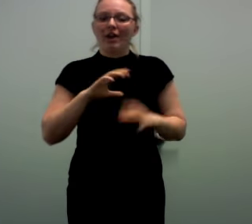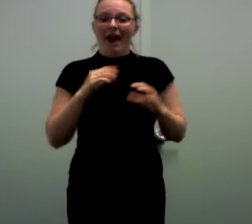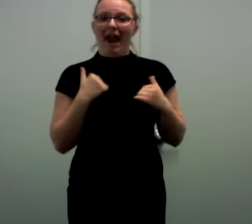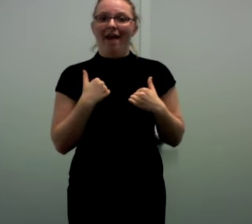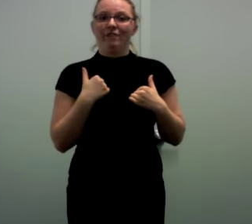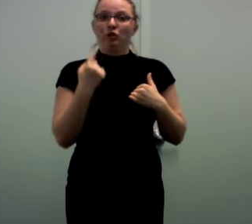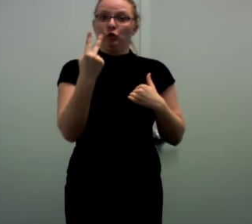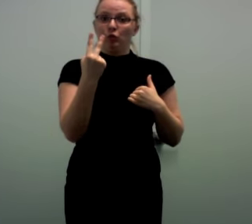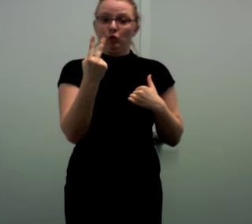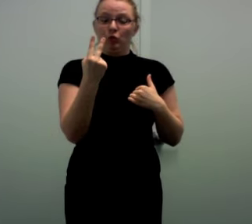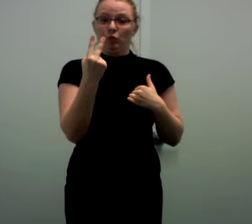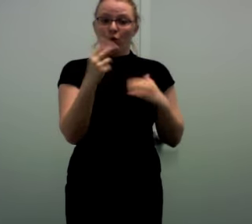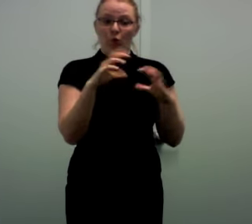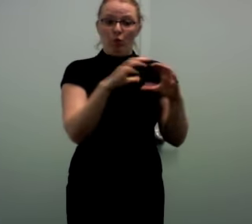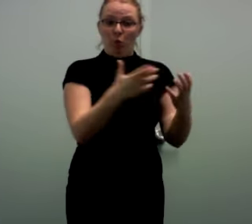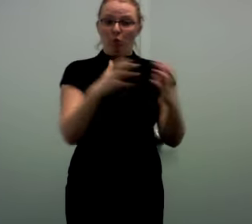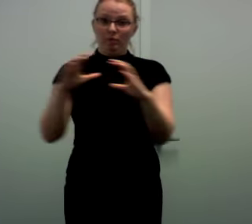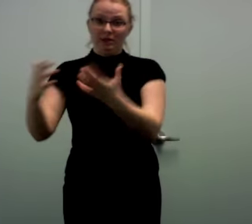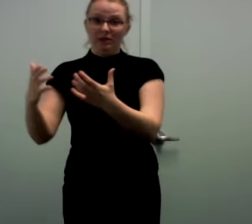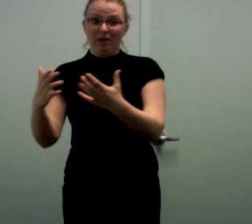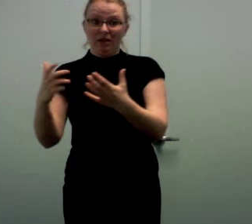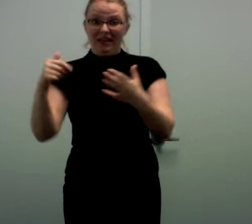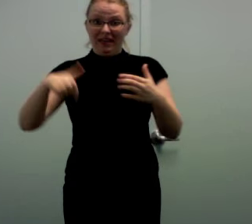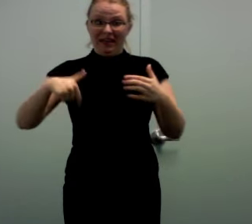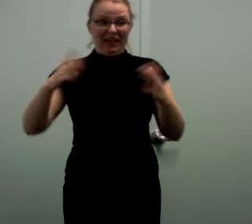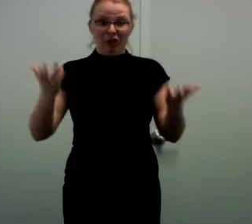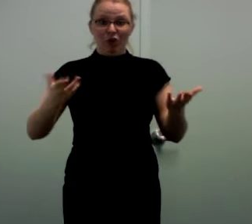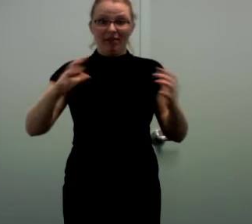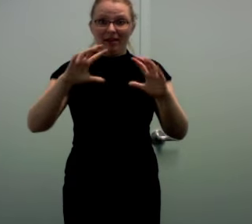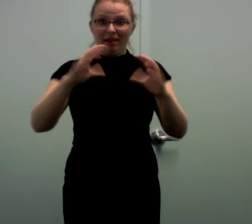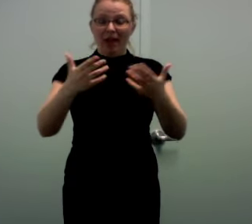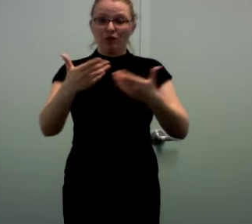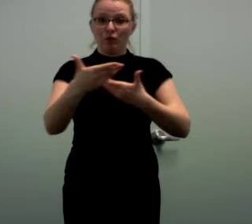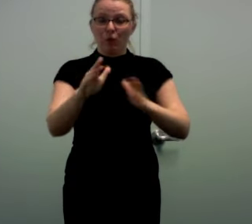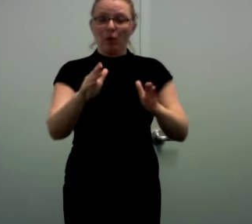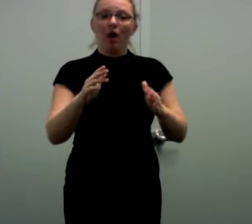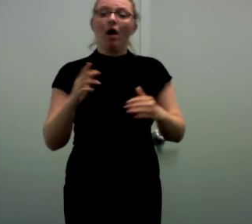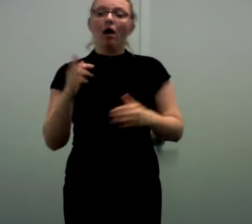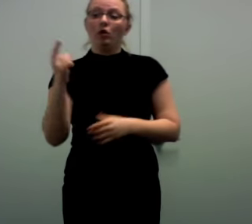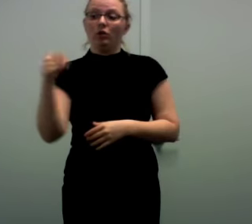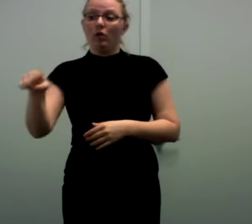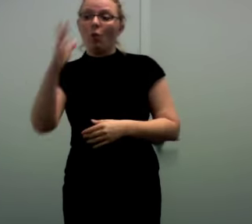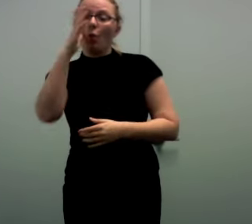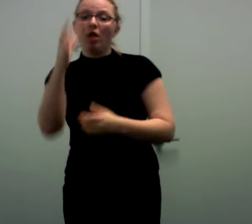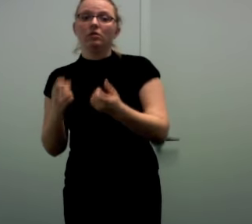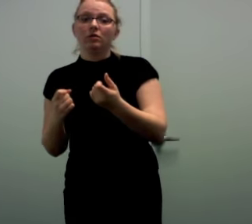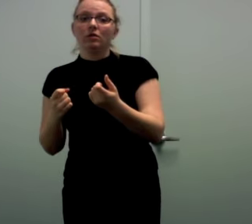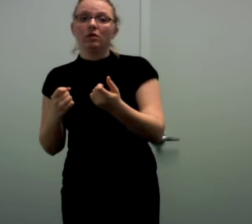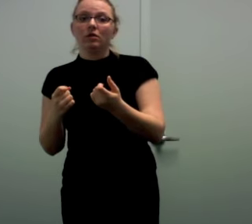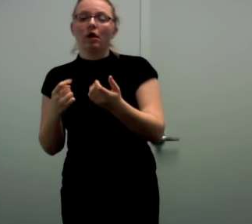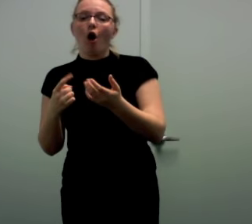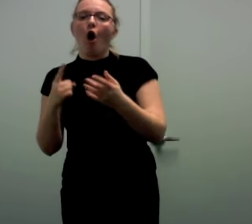two sides. One side will argue for government regulation of business